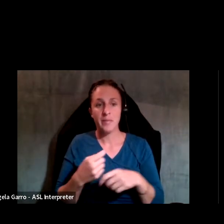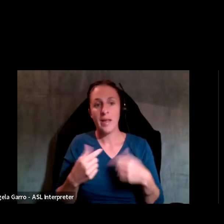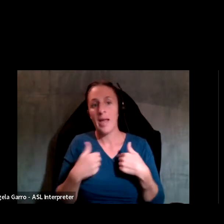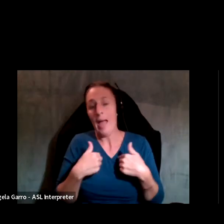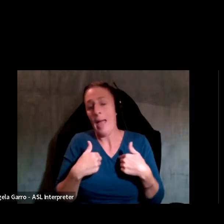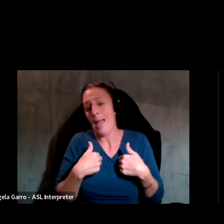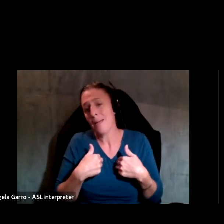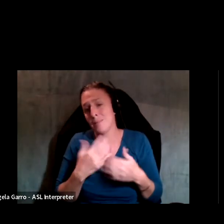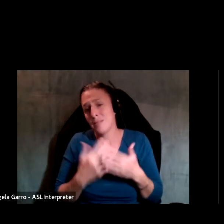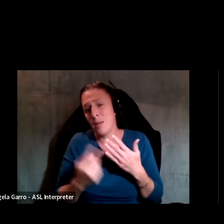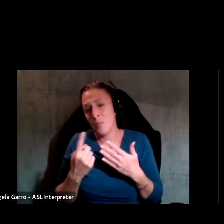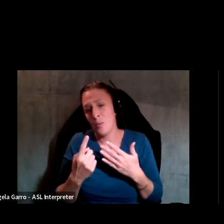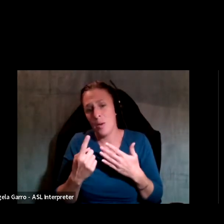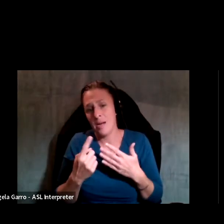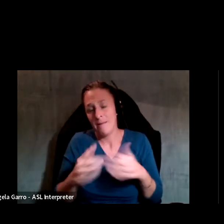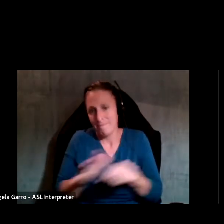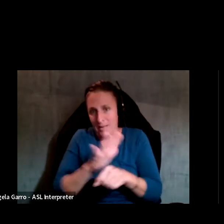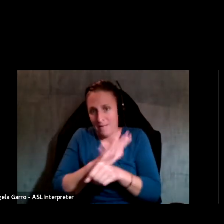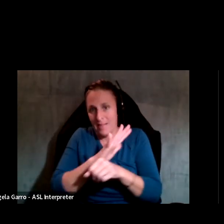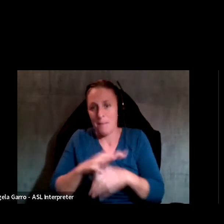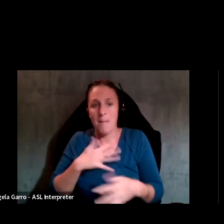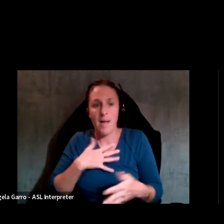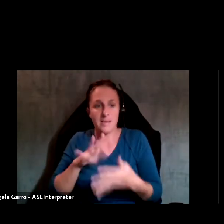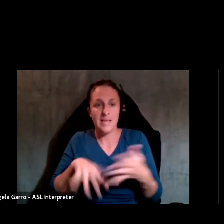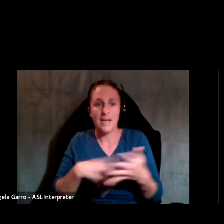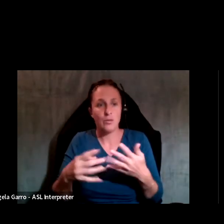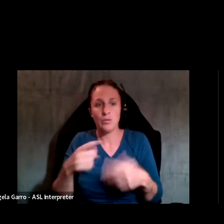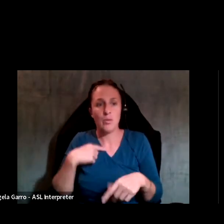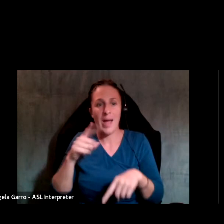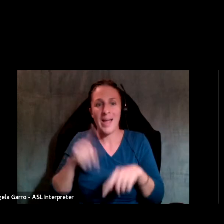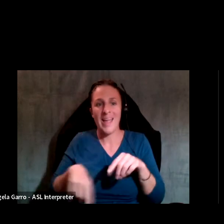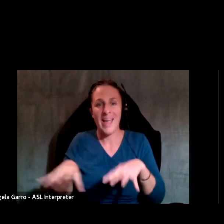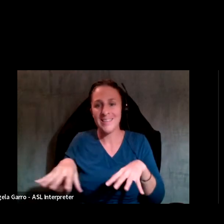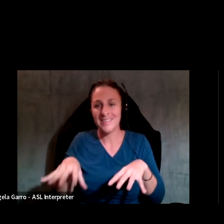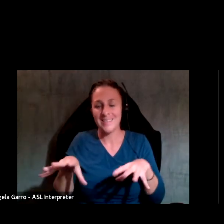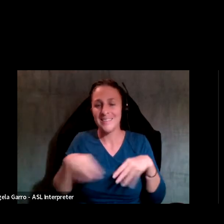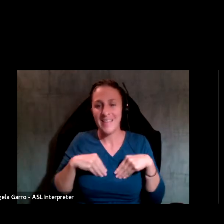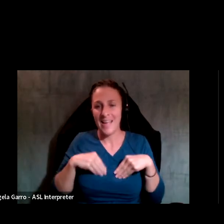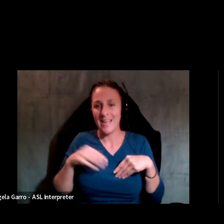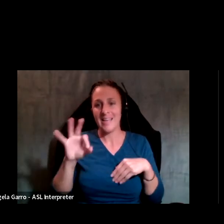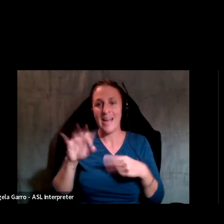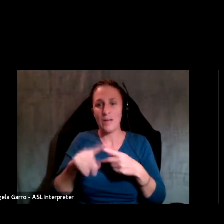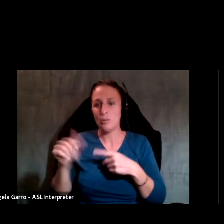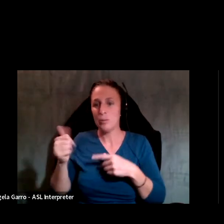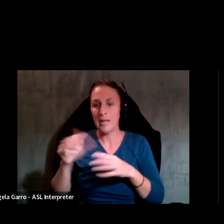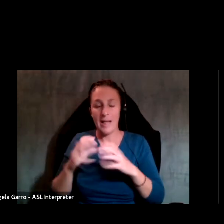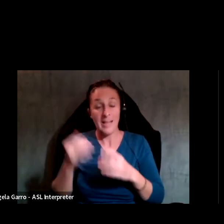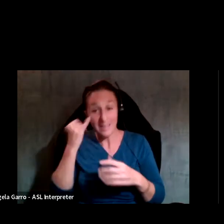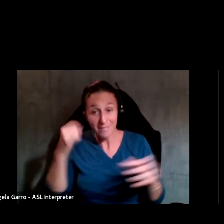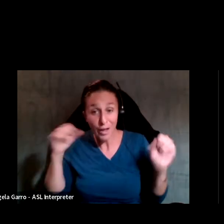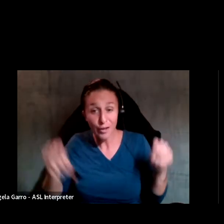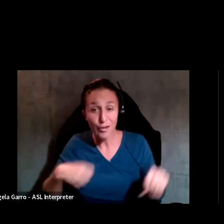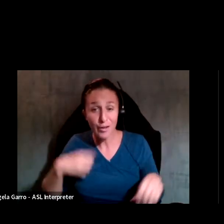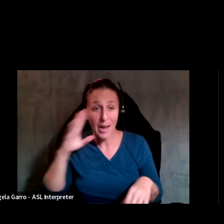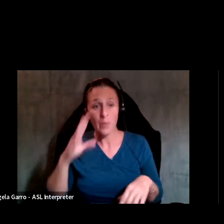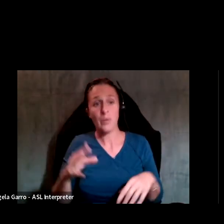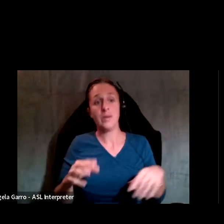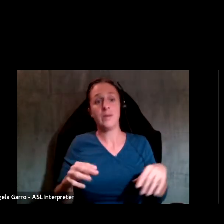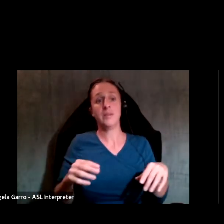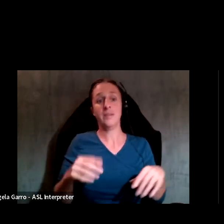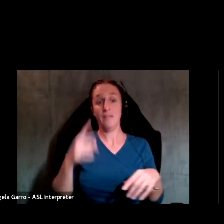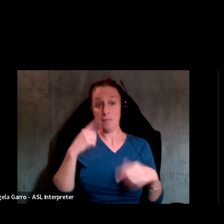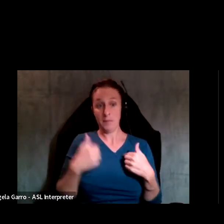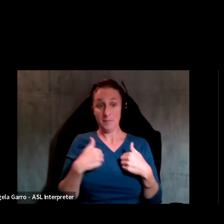I'm someone who fills their schedule up, so I can't take 9 or 10 classes. If I could, I would. So it's for